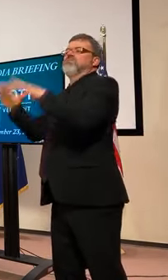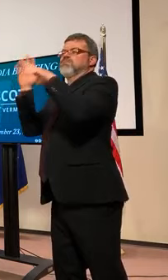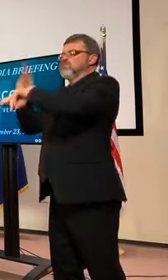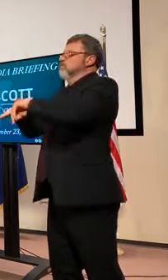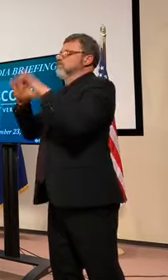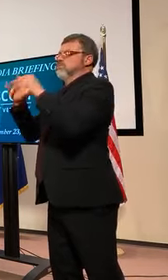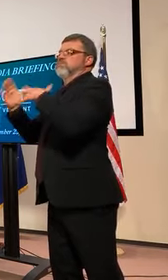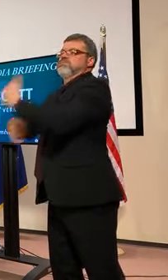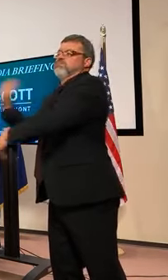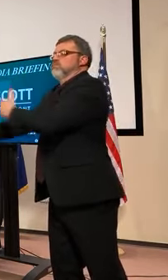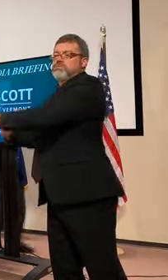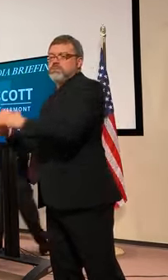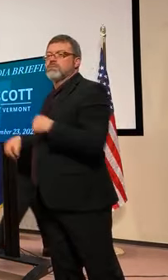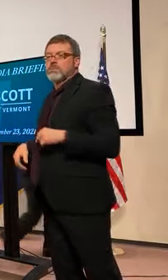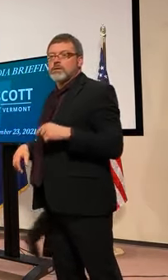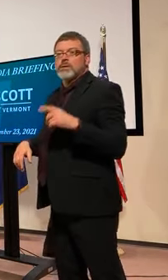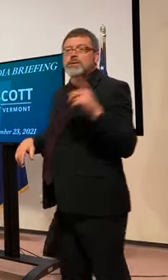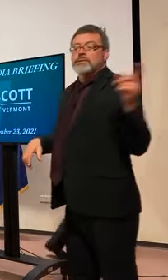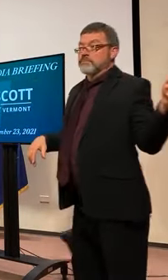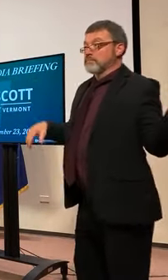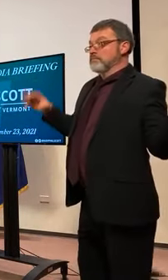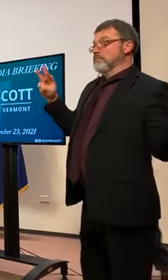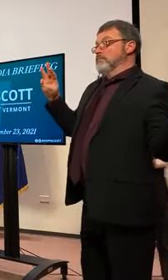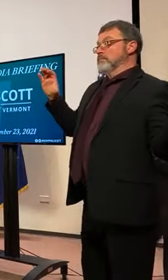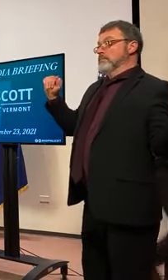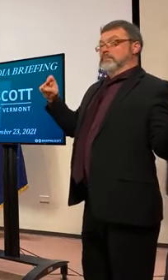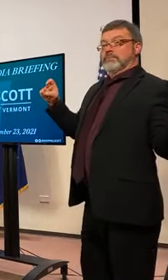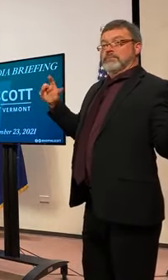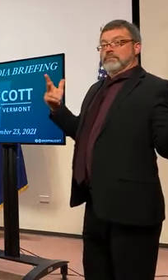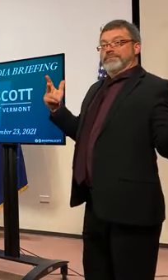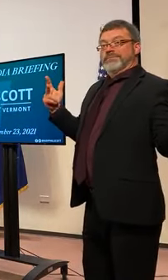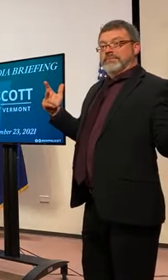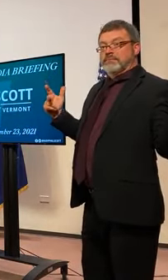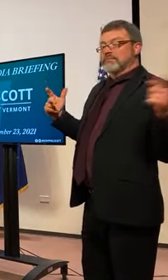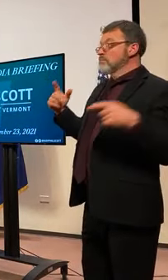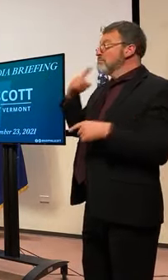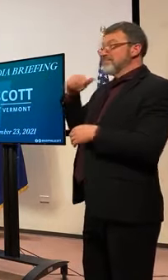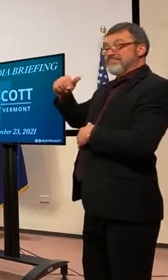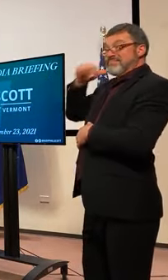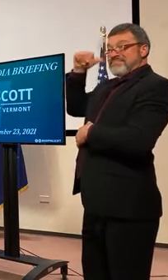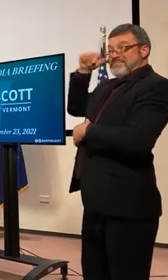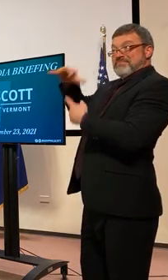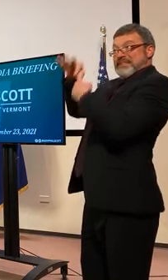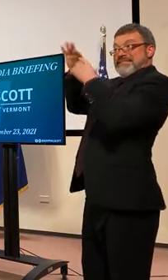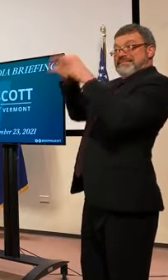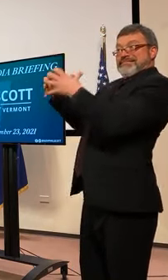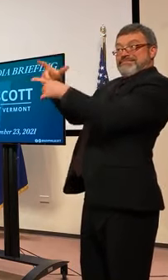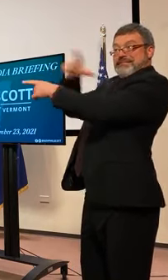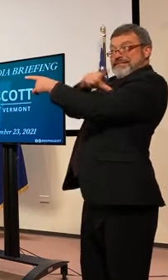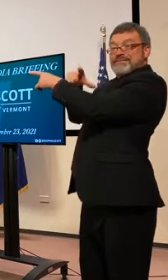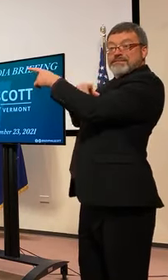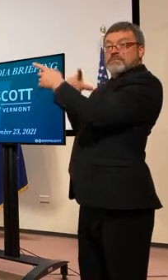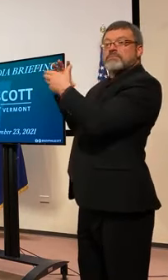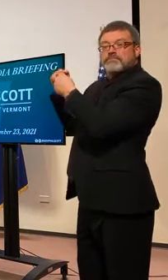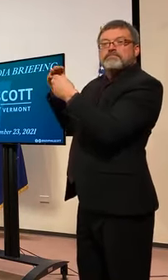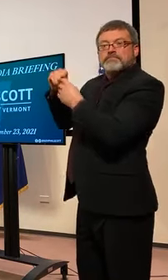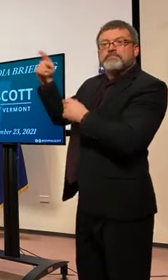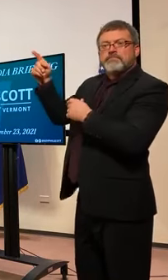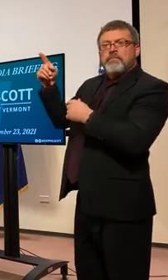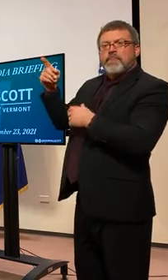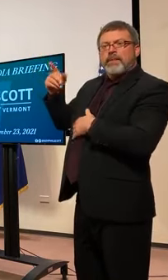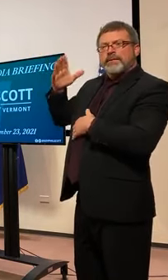Governor, I want to ask about the session yesterday. As you mentioned in your opening comments, it seems like there's a